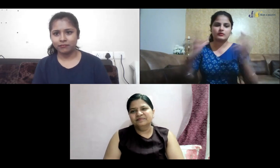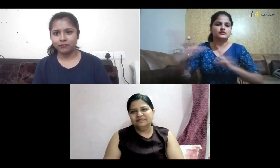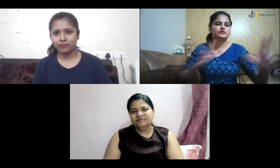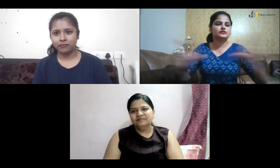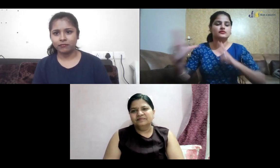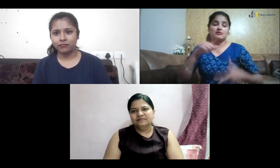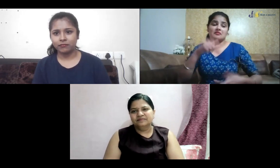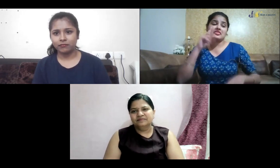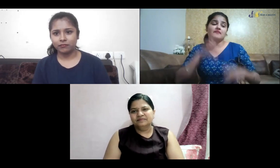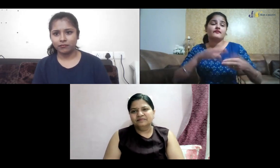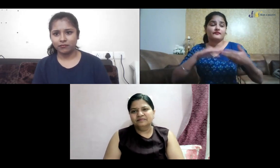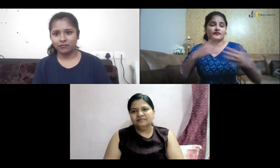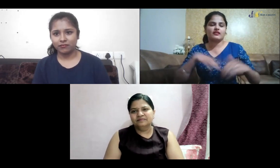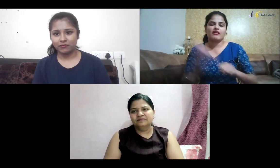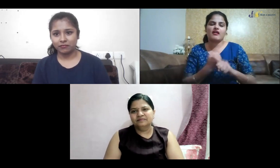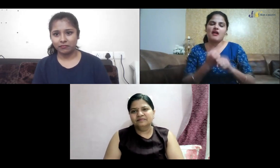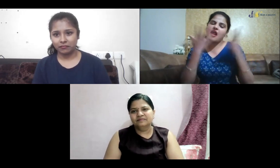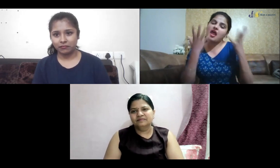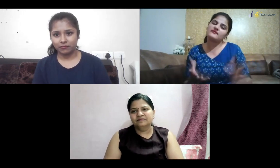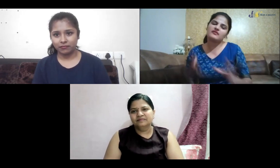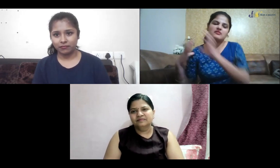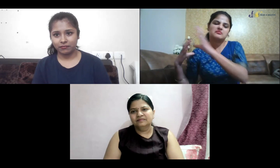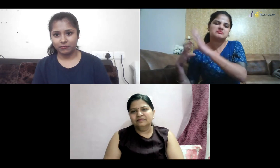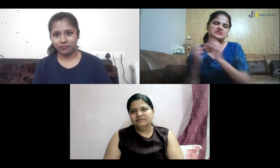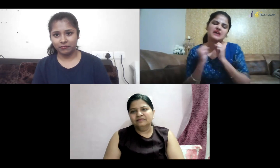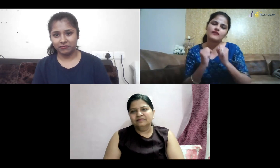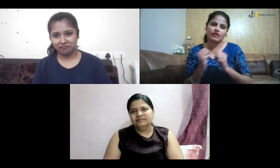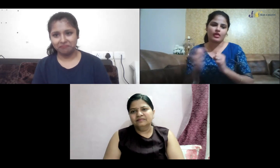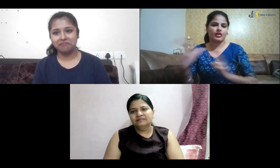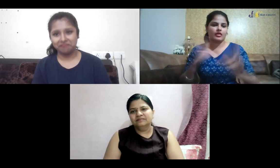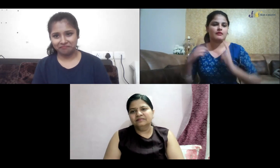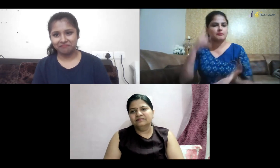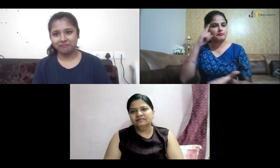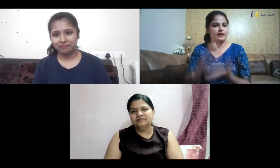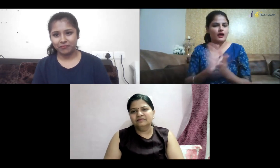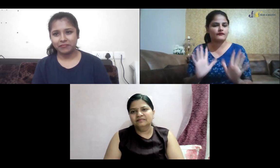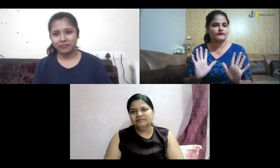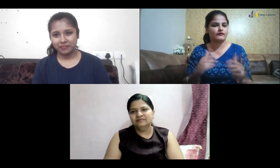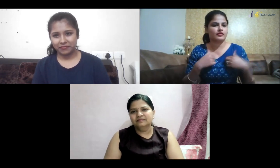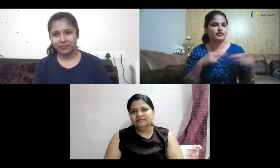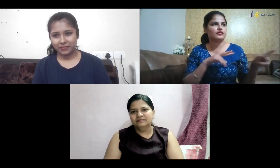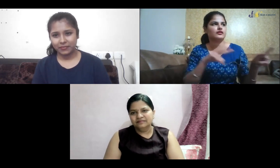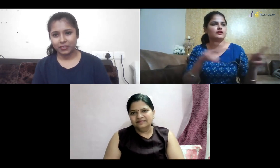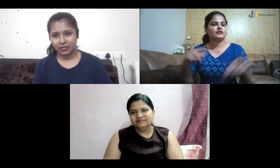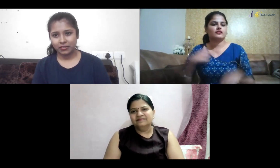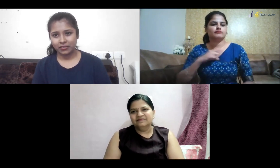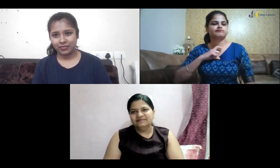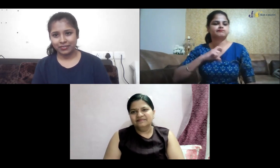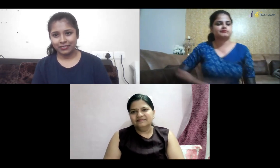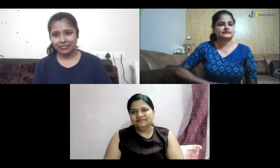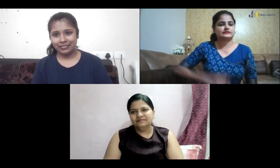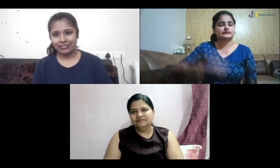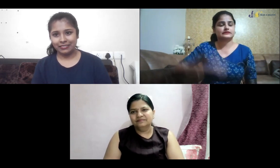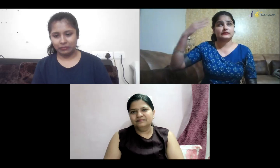before that, I had a vision that if you will get married, that you have more responsibility. I was believing